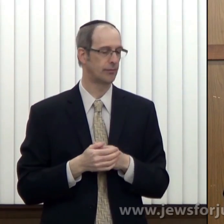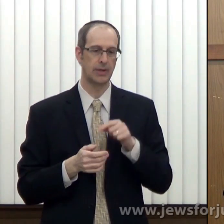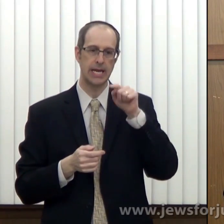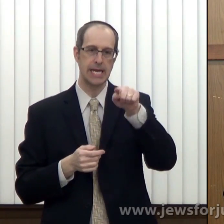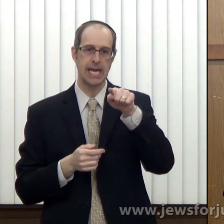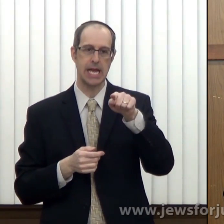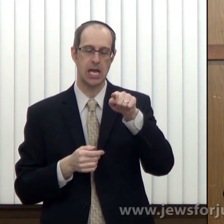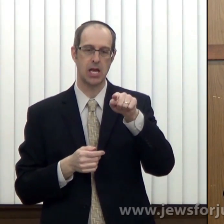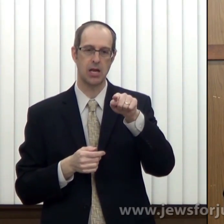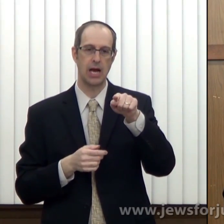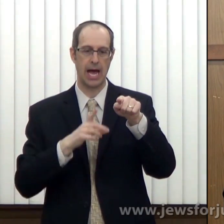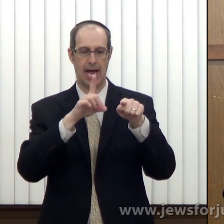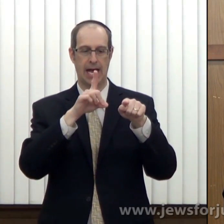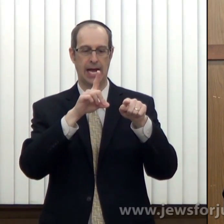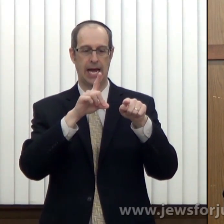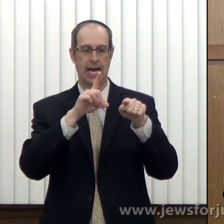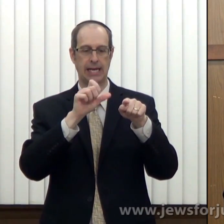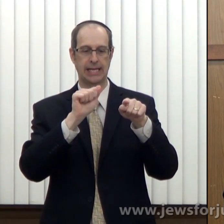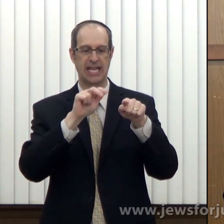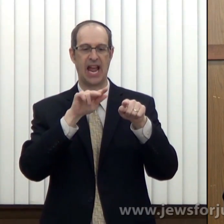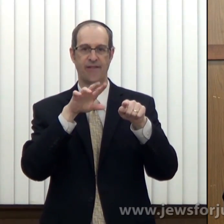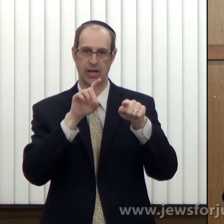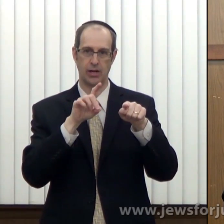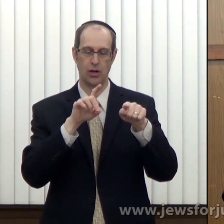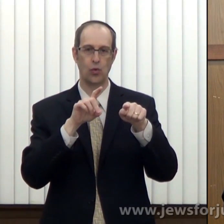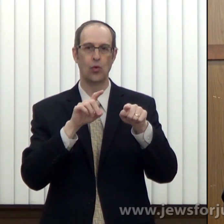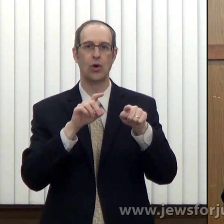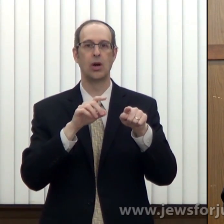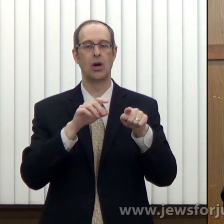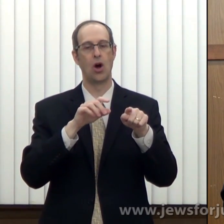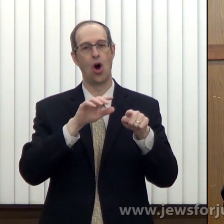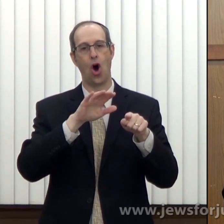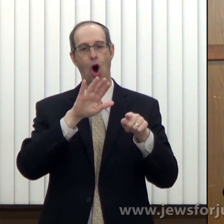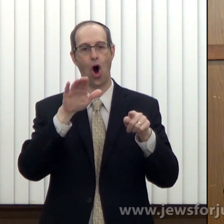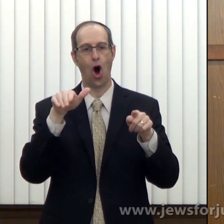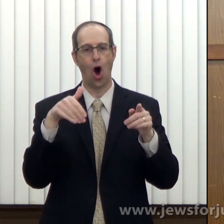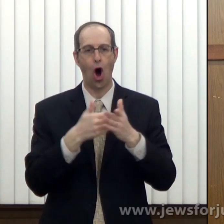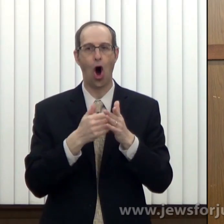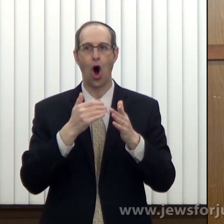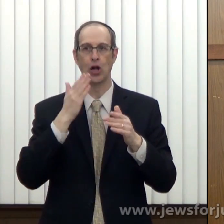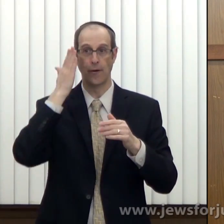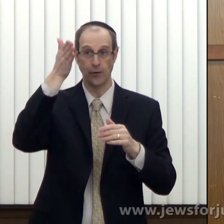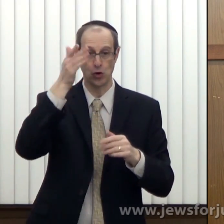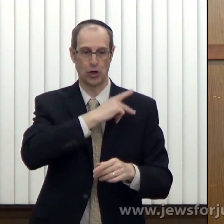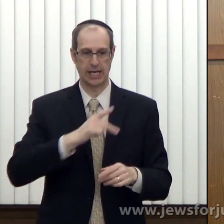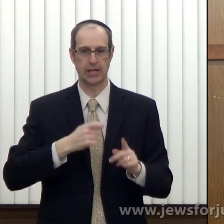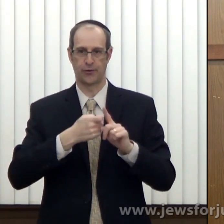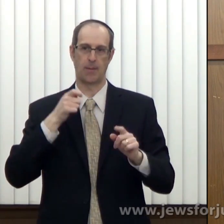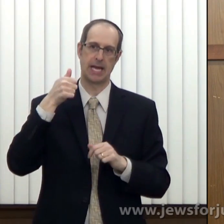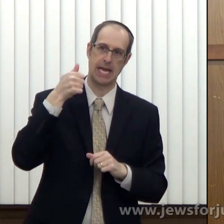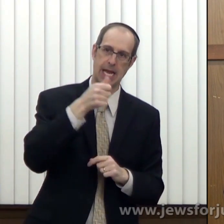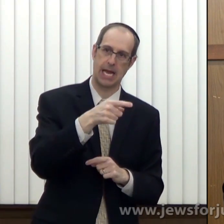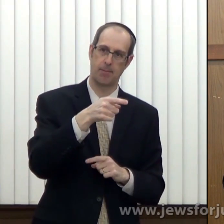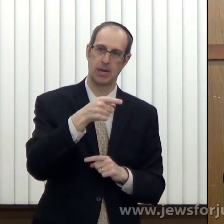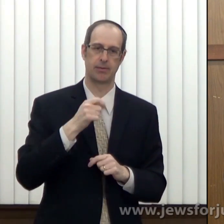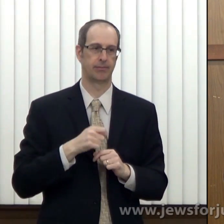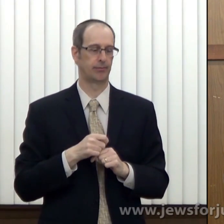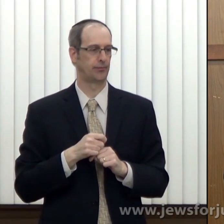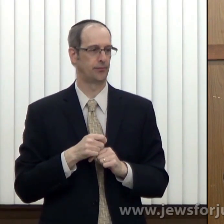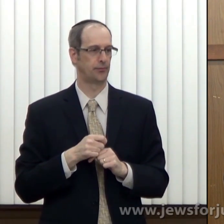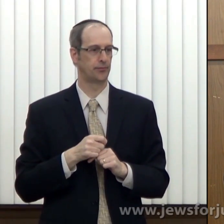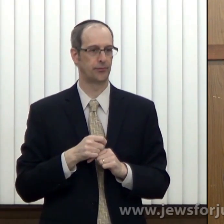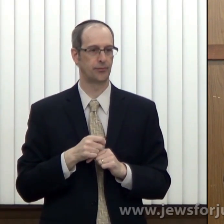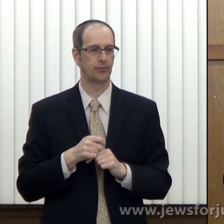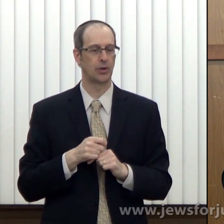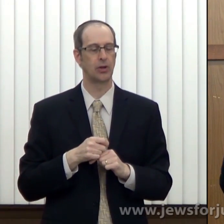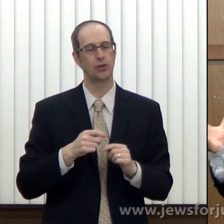the origin, the source of all future kings. And so what we have here is a picture